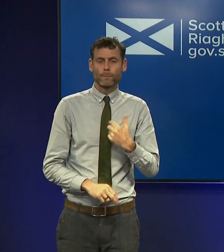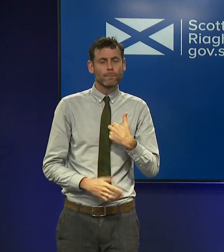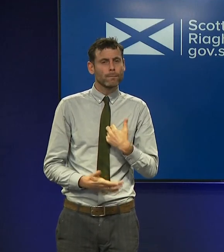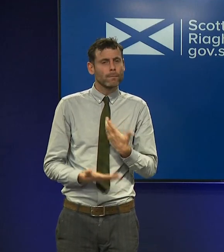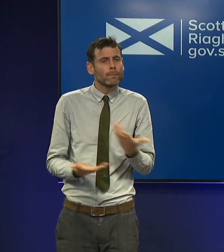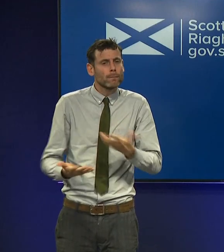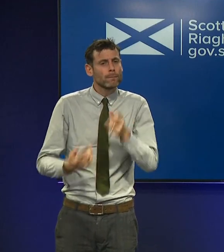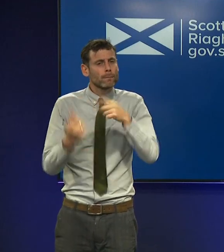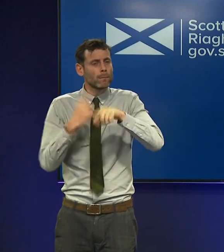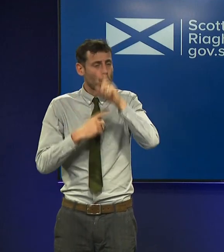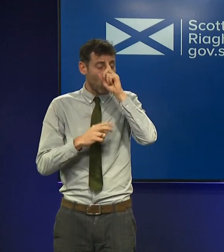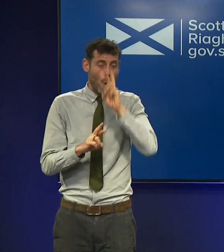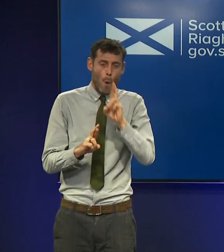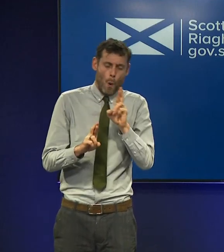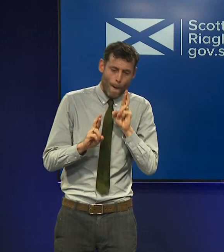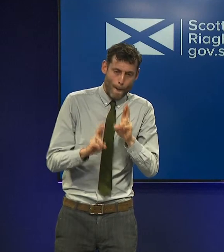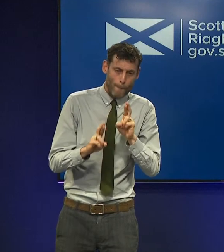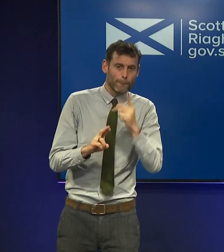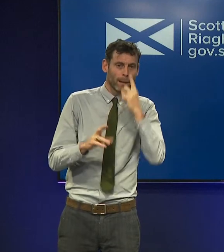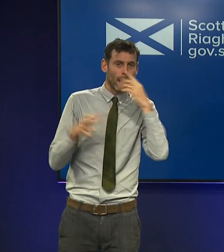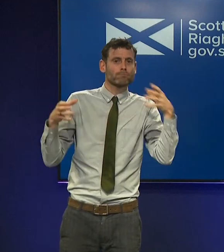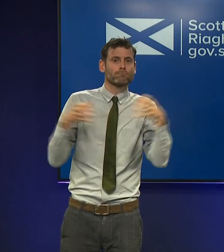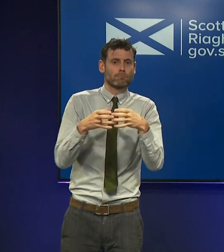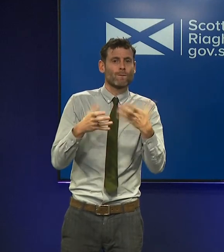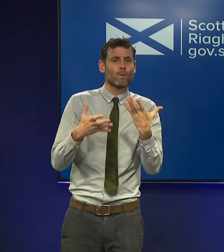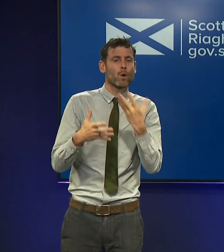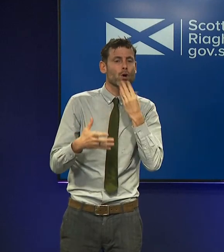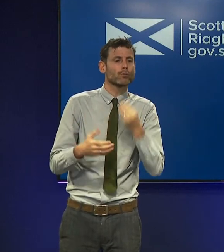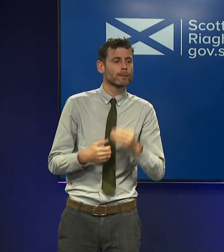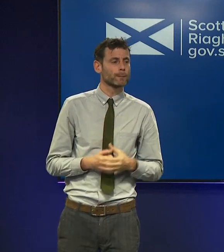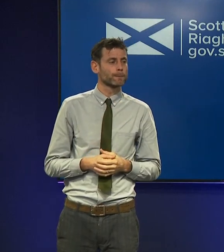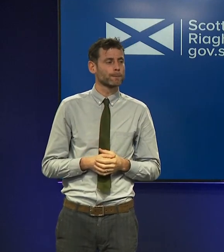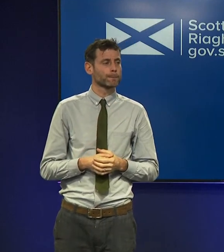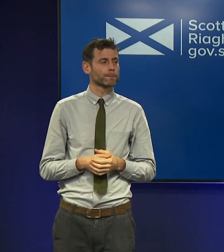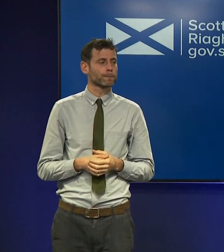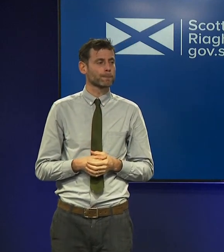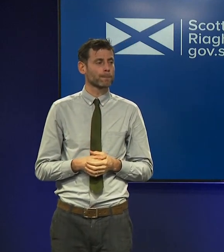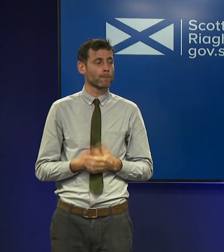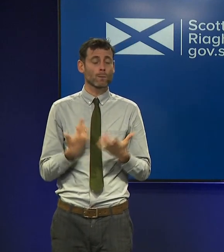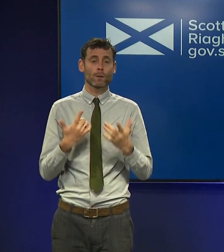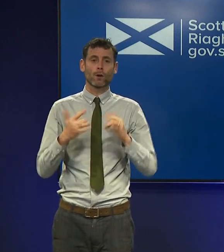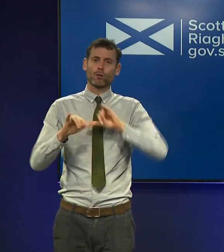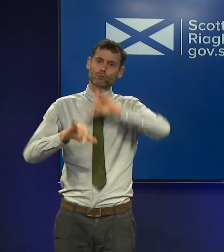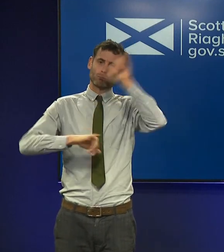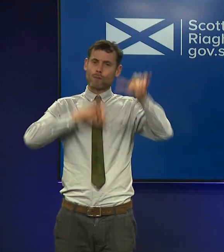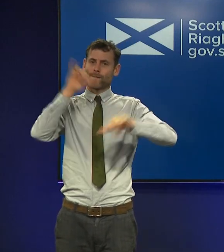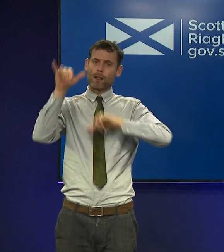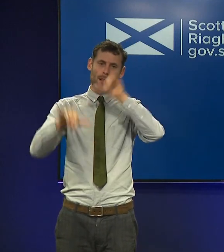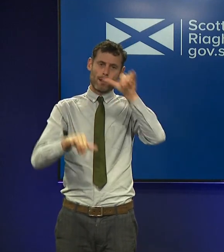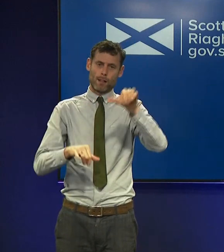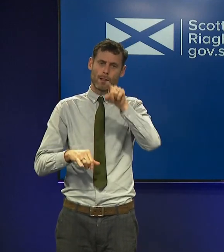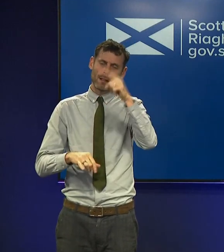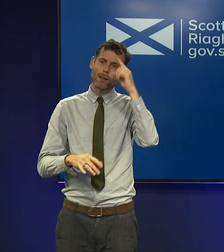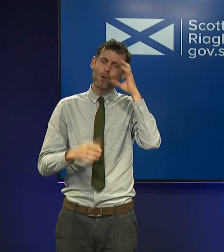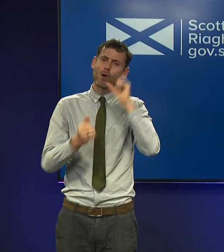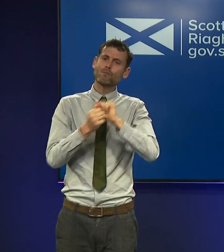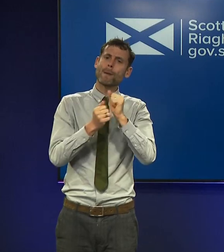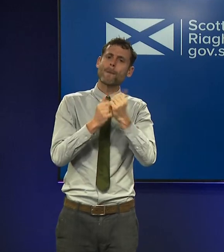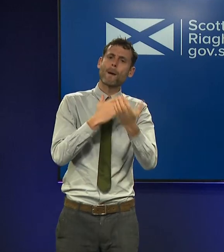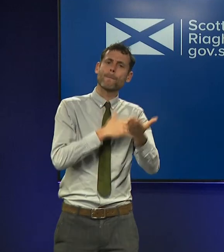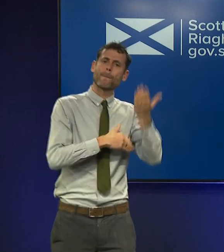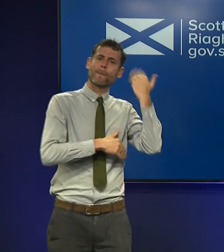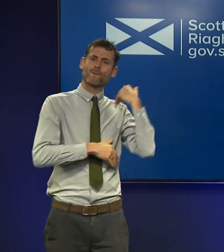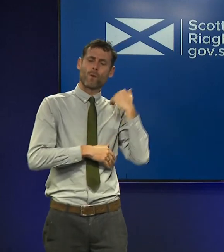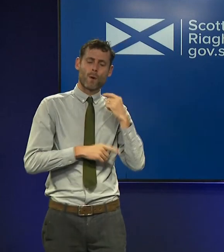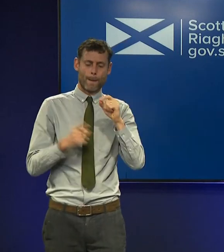as we learn more about this variant. In terms of travel, the reason why, if you go back to when we previously had the